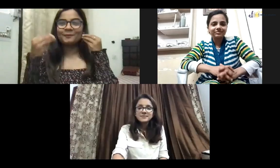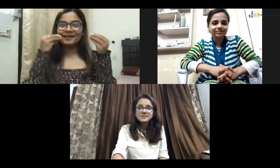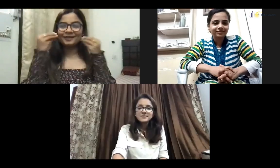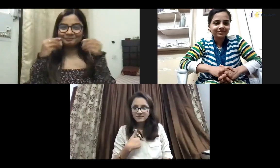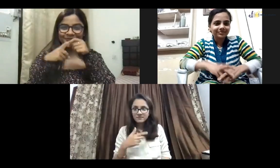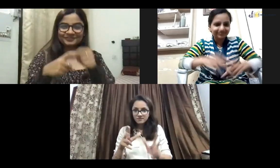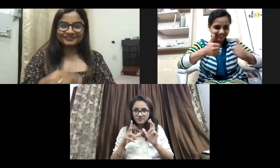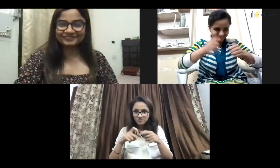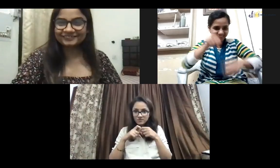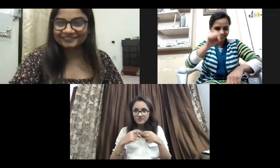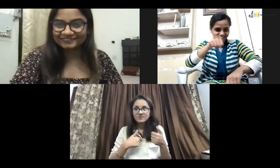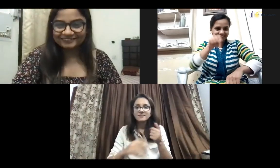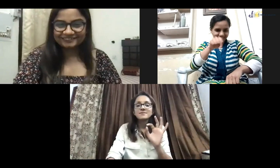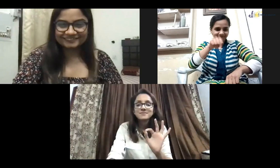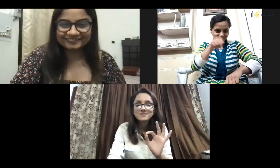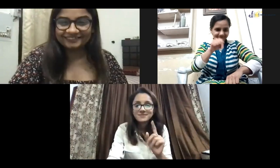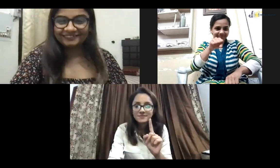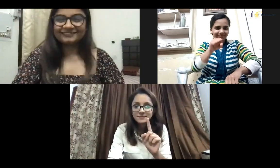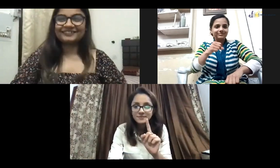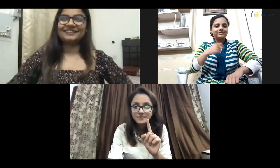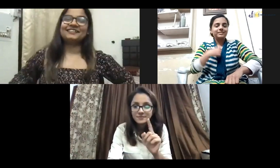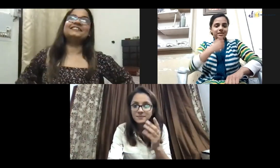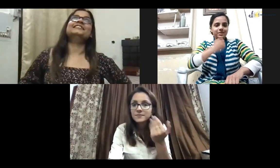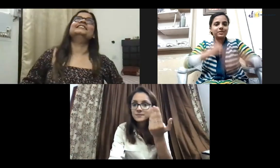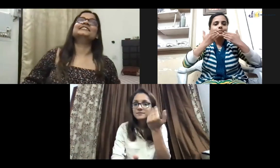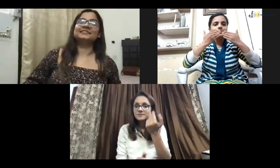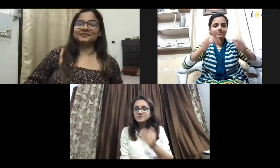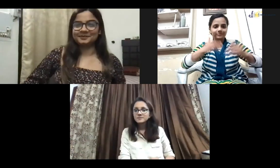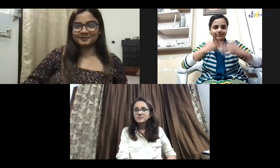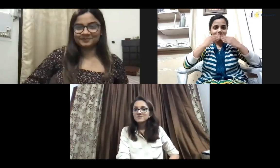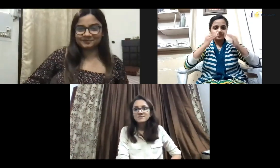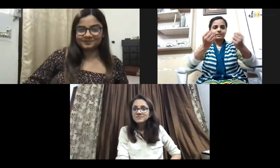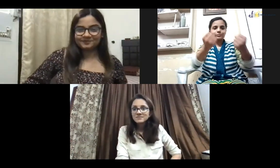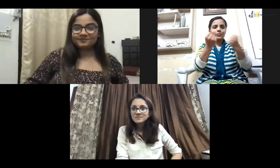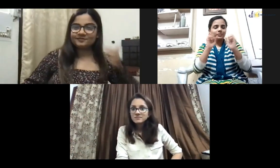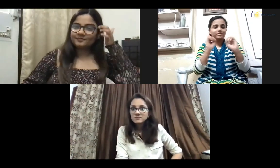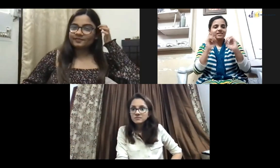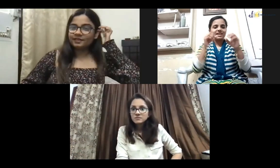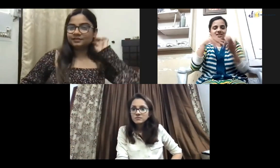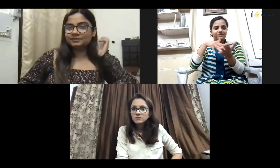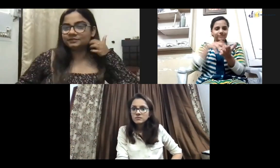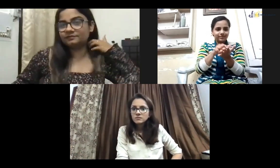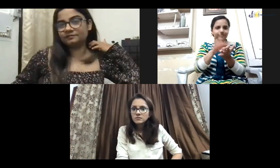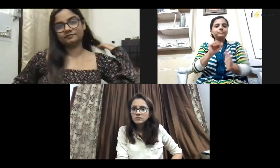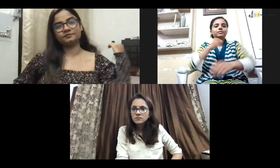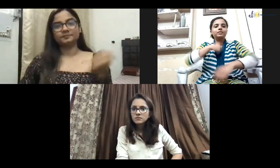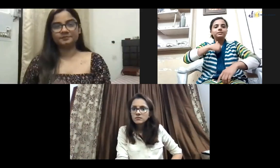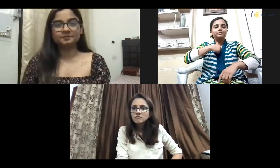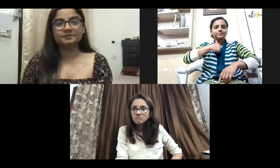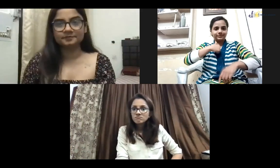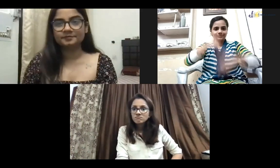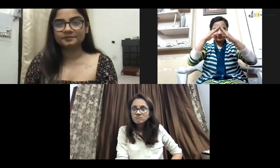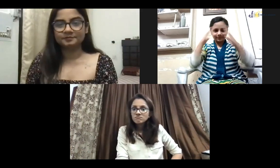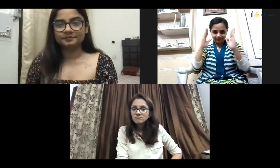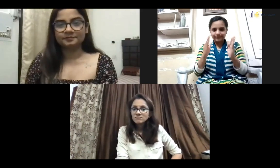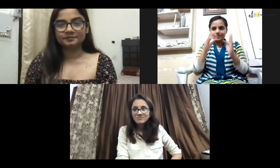I was just hoping that can you give me the answer? Yes. So you have- Thank you so much. So first of all,